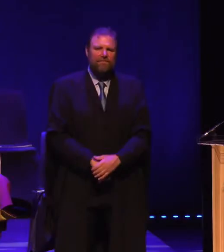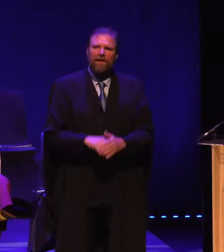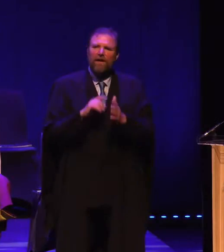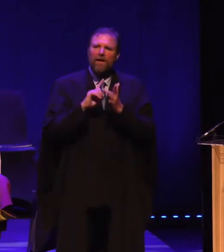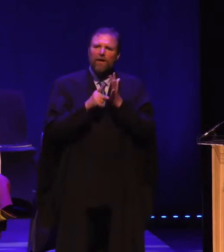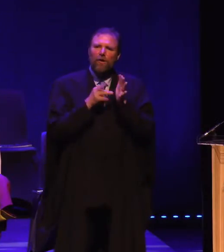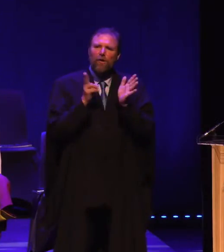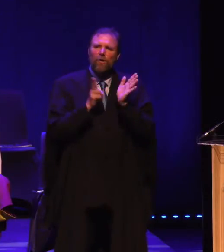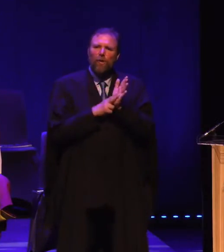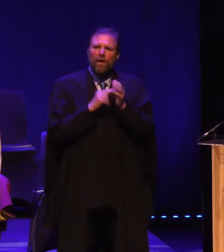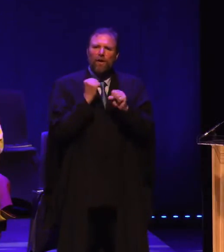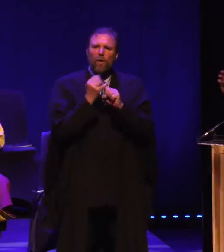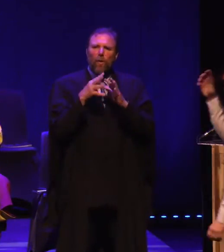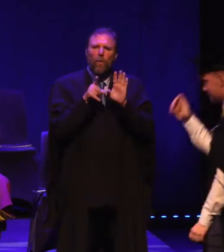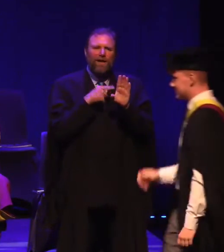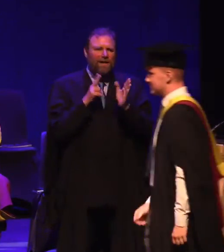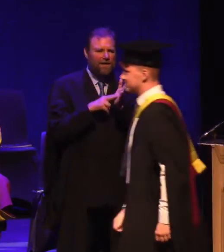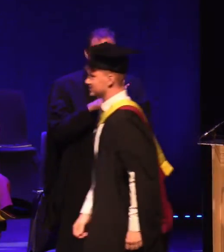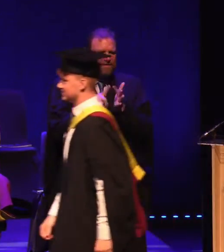Ewan Gwynn.